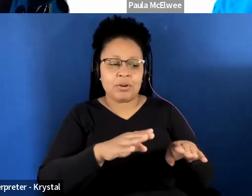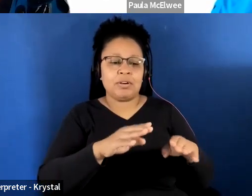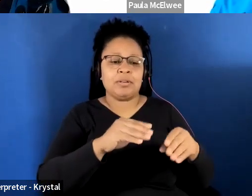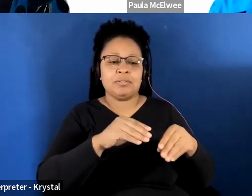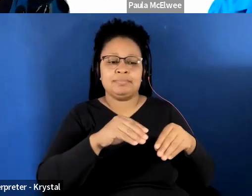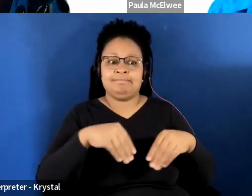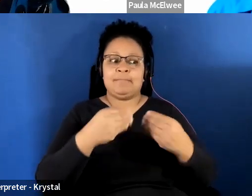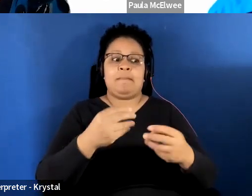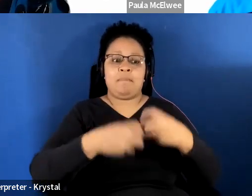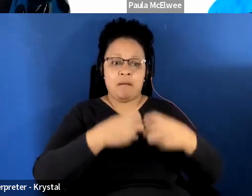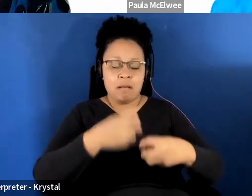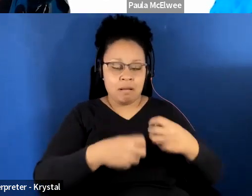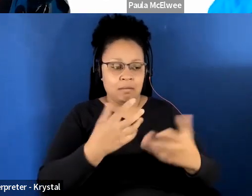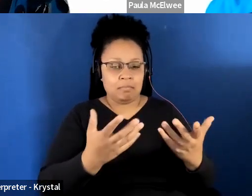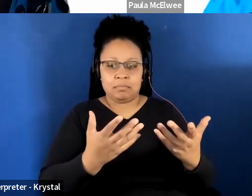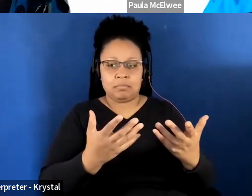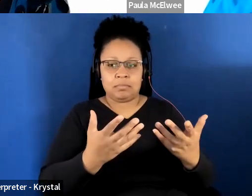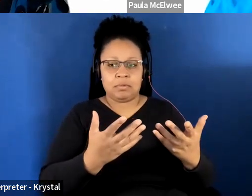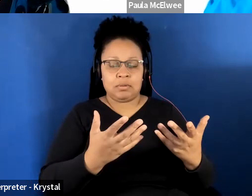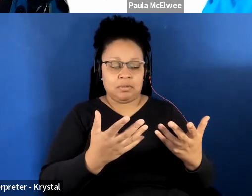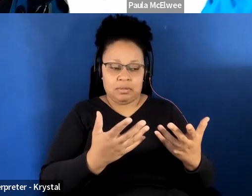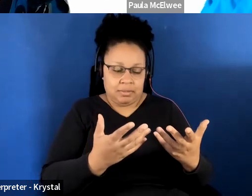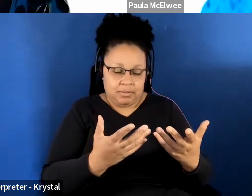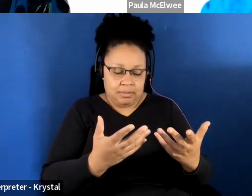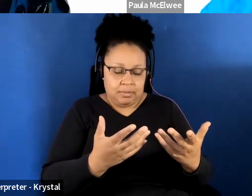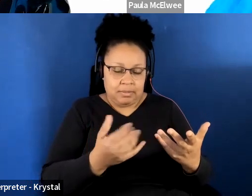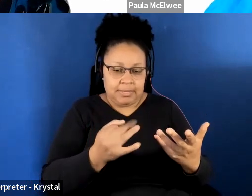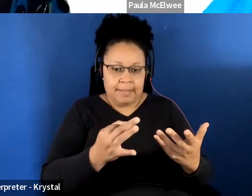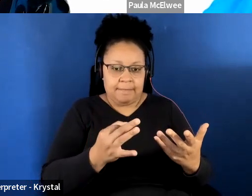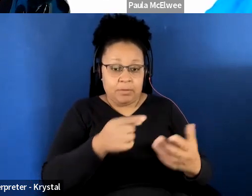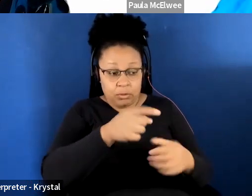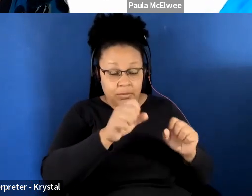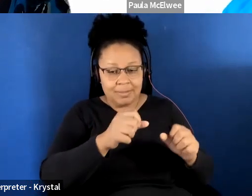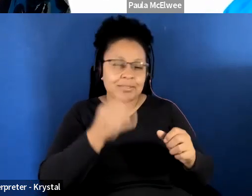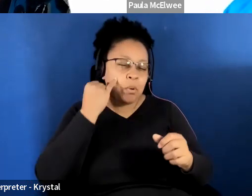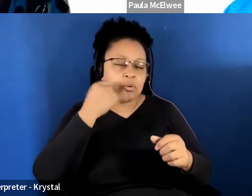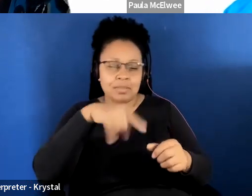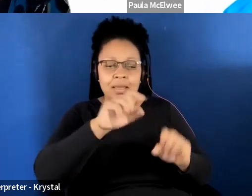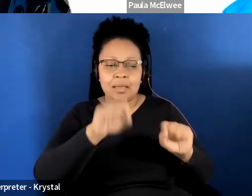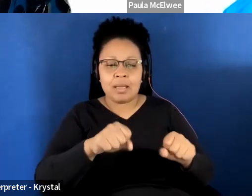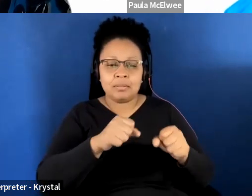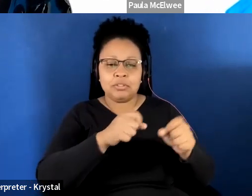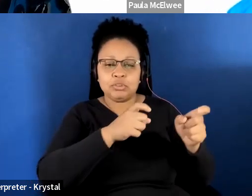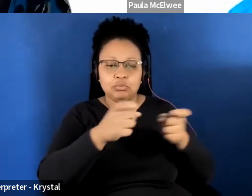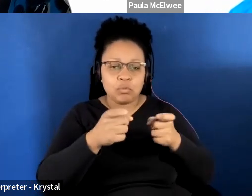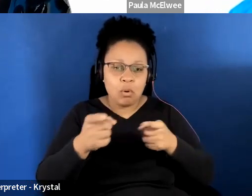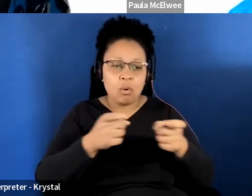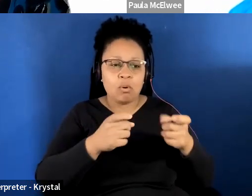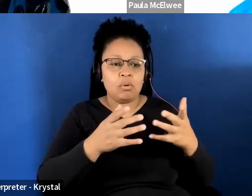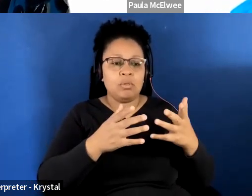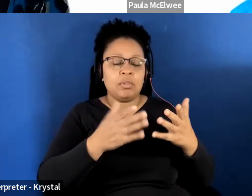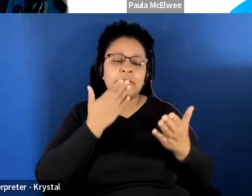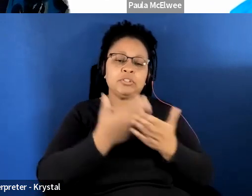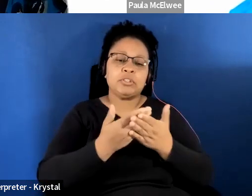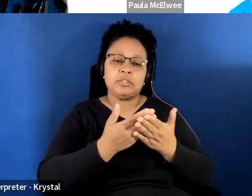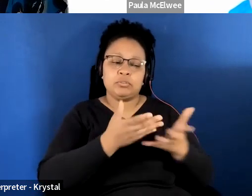can they do if it's something within their control. Is it something that helps to talk